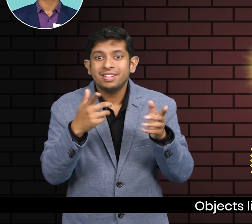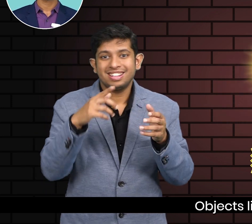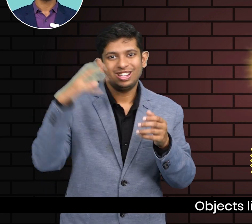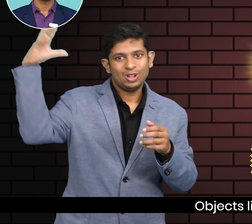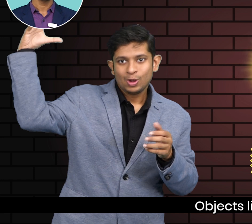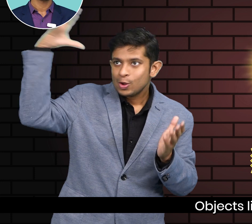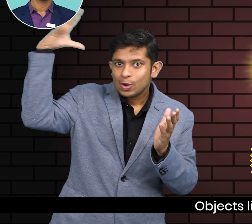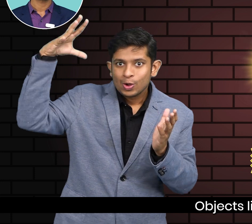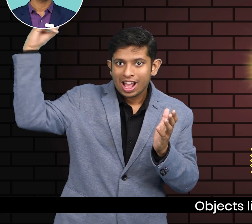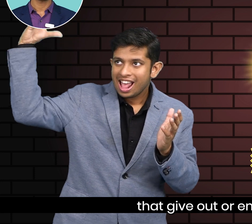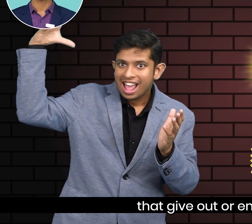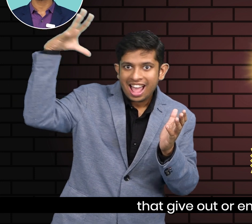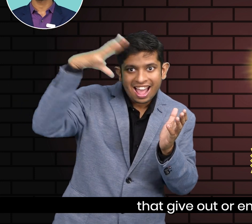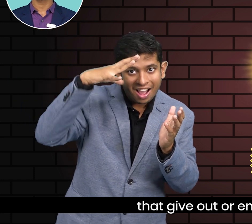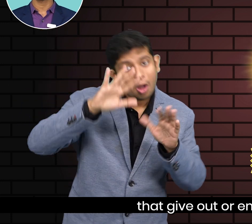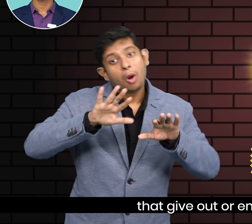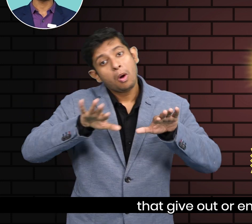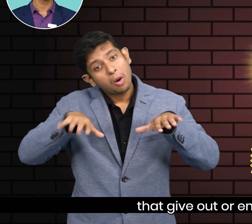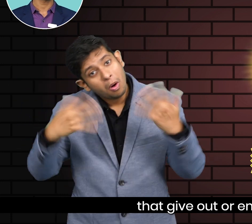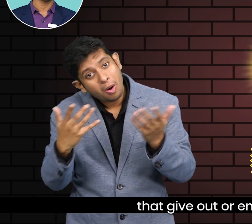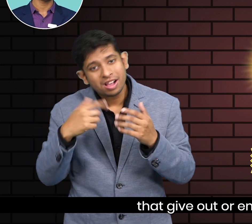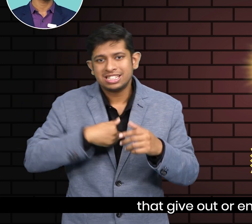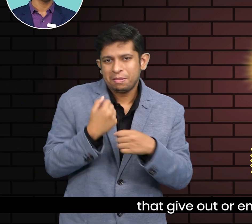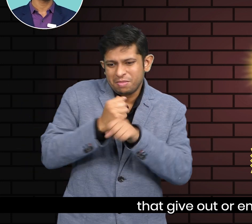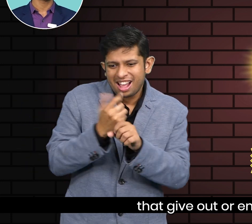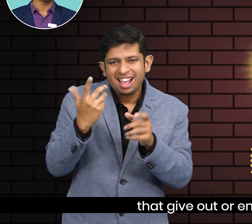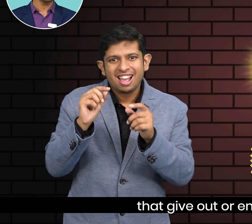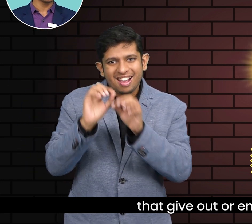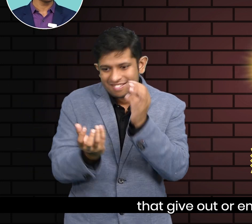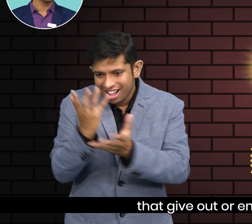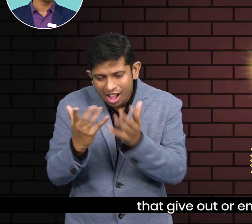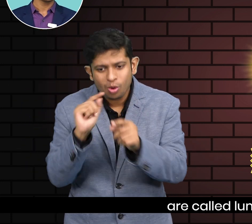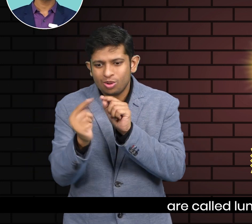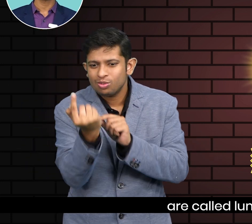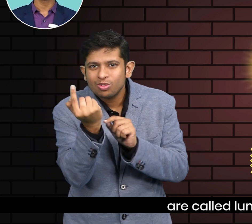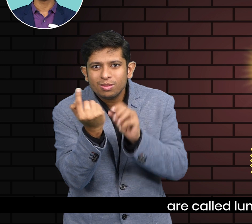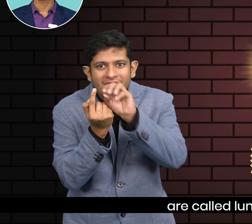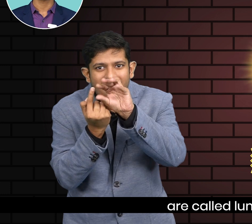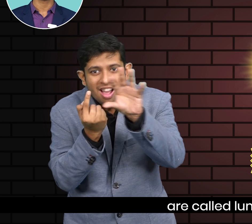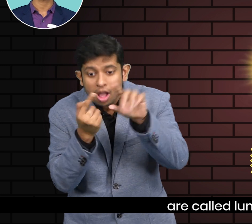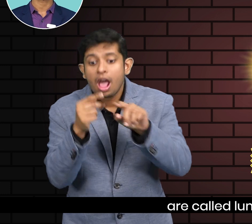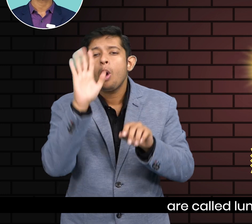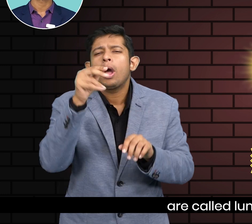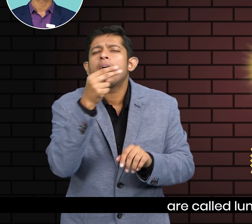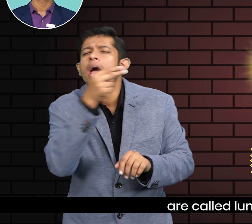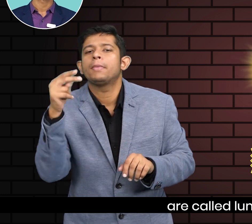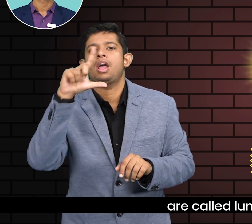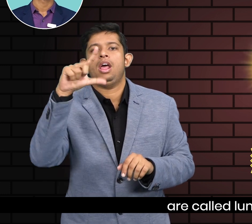Objects like the sun that give out or emit light of their own are called luminous